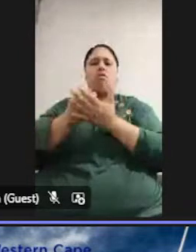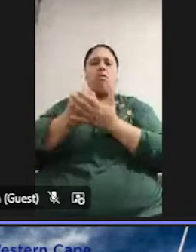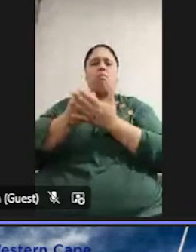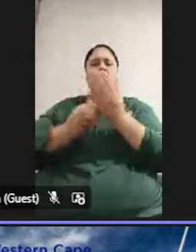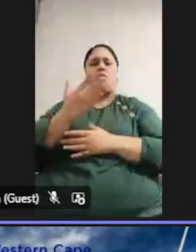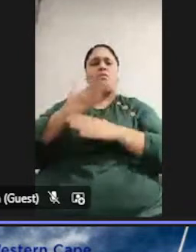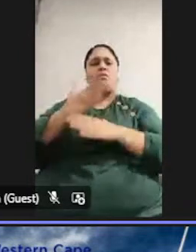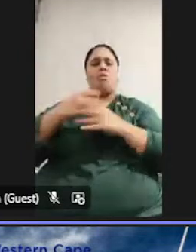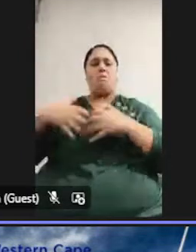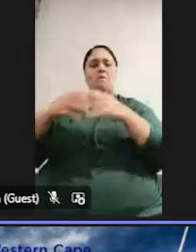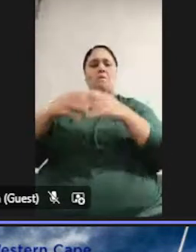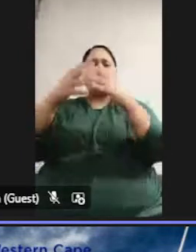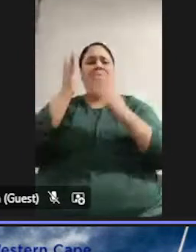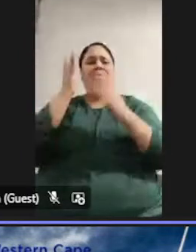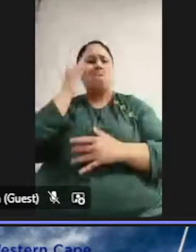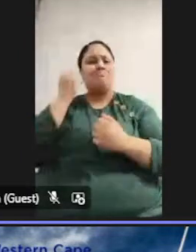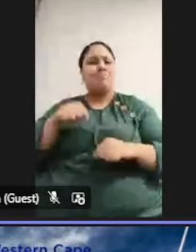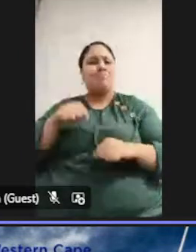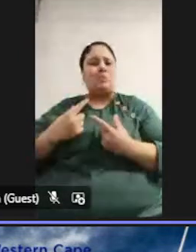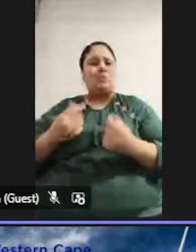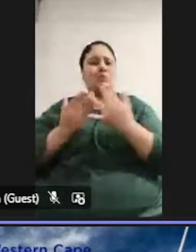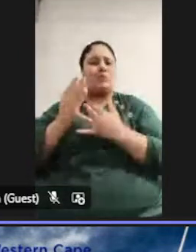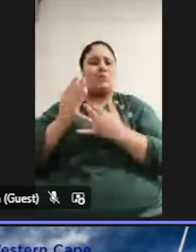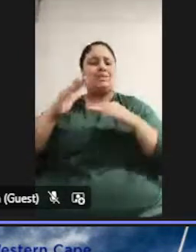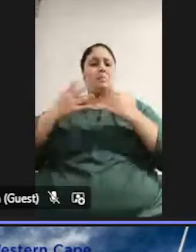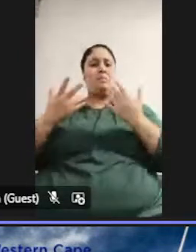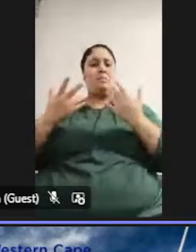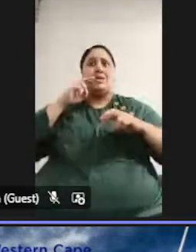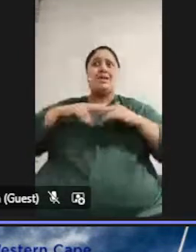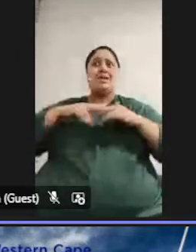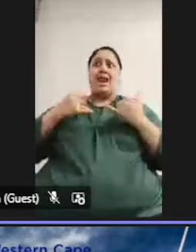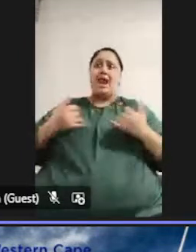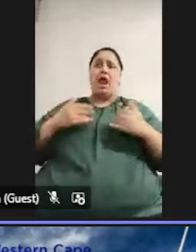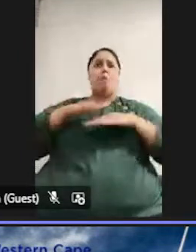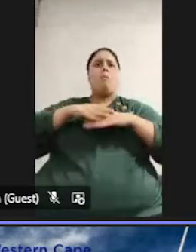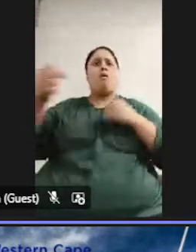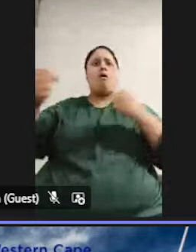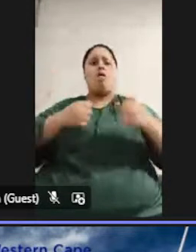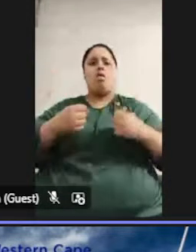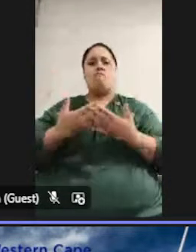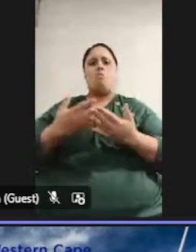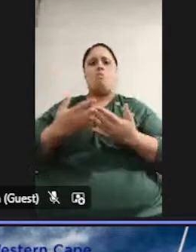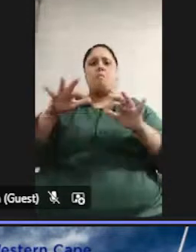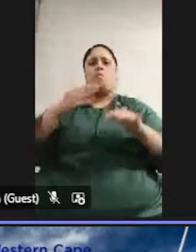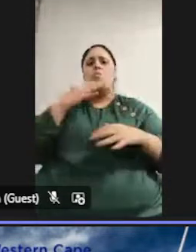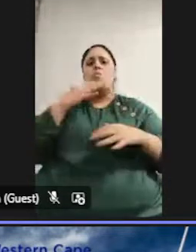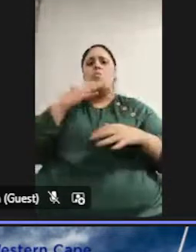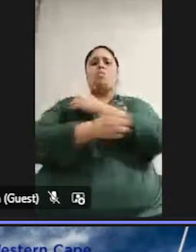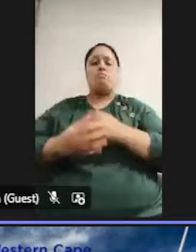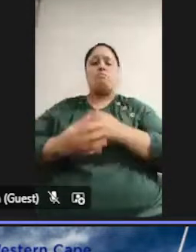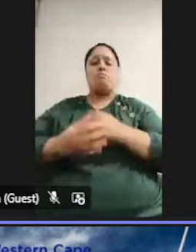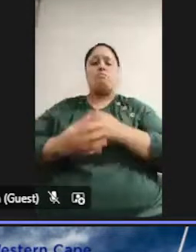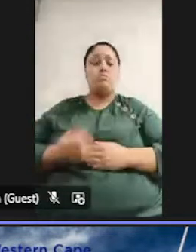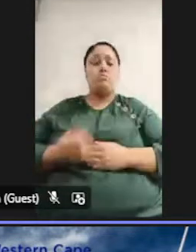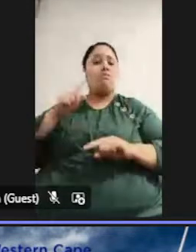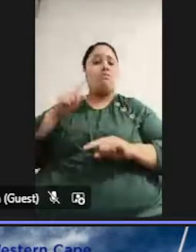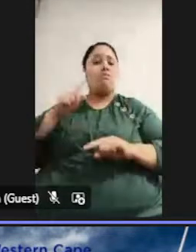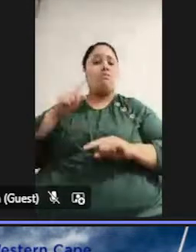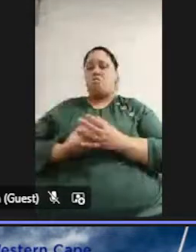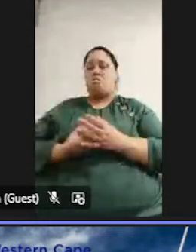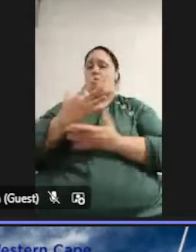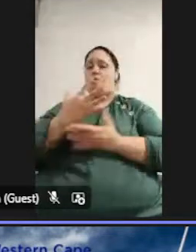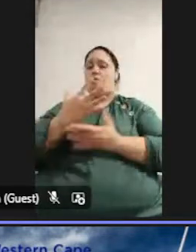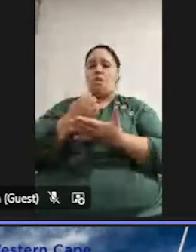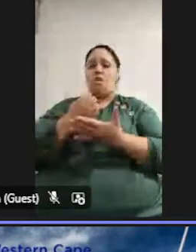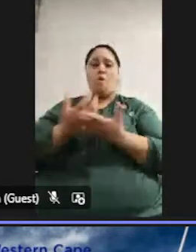precisely the time where we need it the most to pull people out of poverty. And we can't hope to grow the economy or create jobs